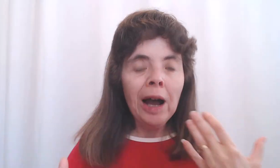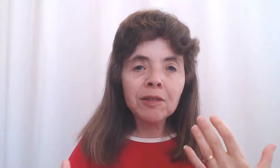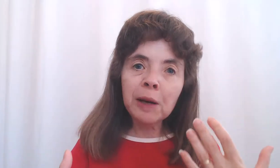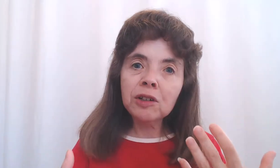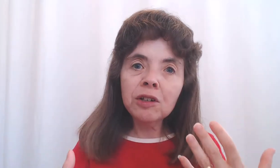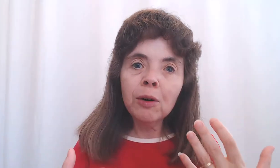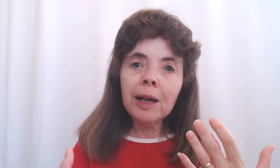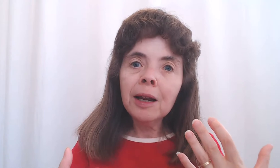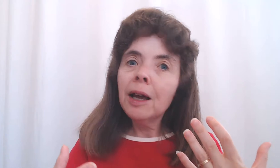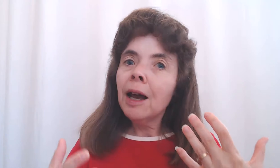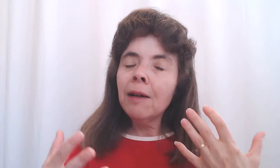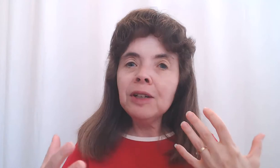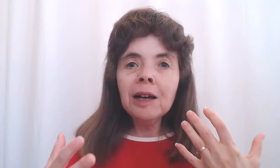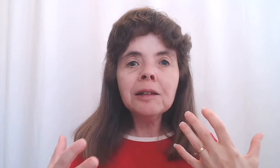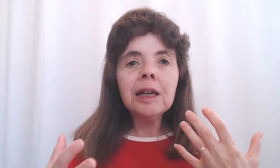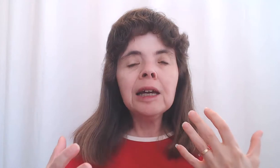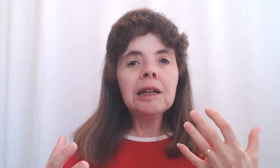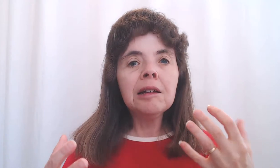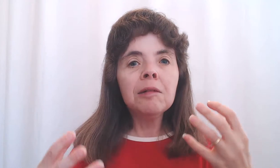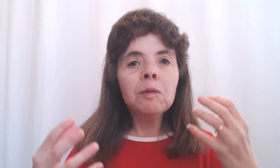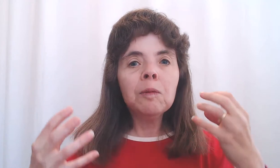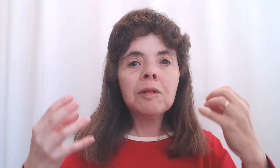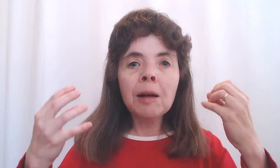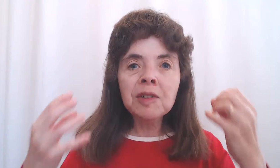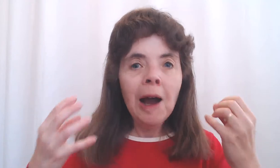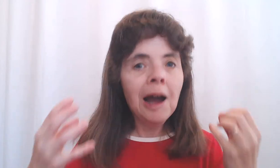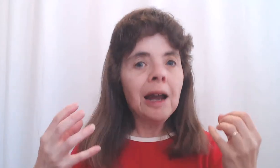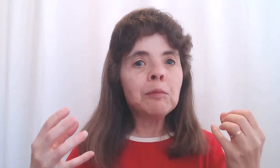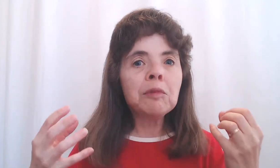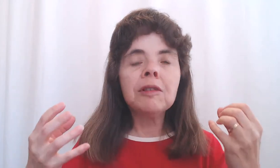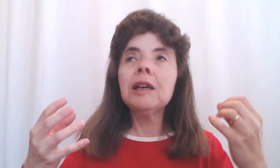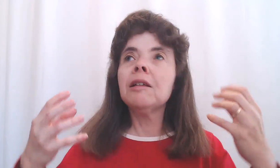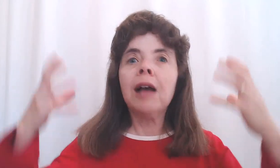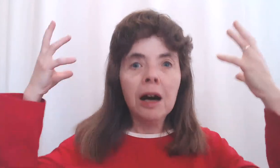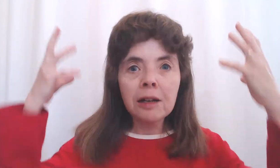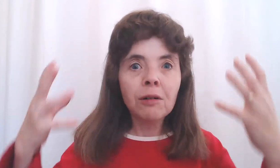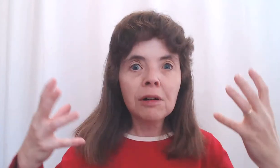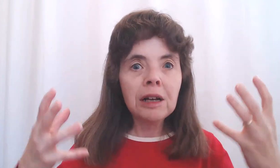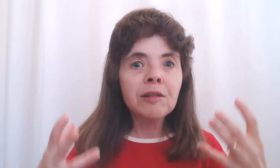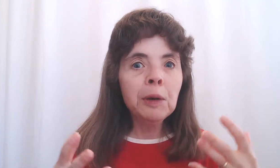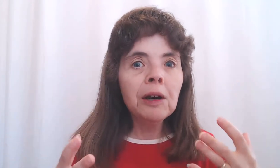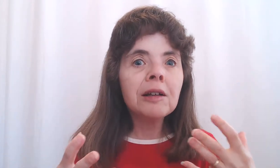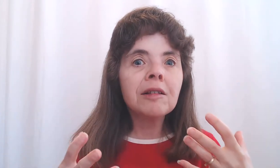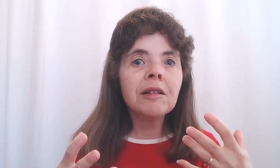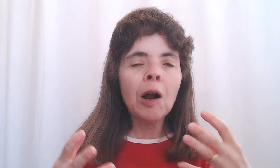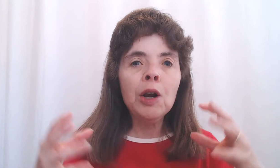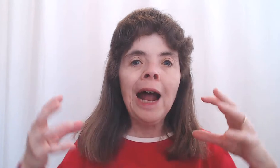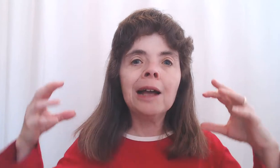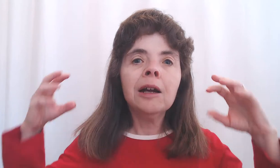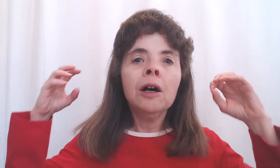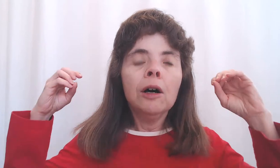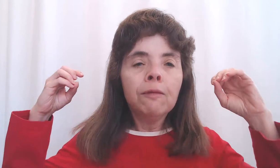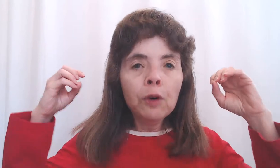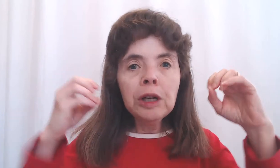aspect to it, evidently, sometimes these auditory experiences are not fully